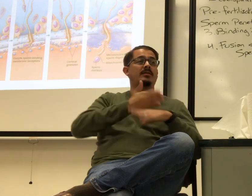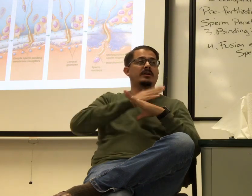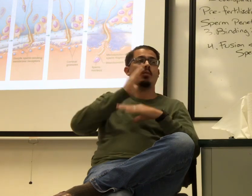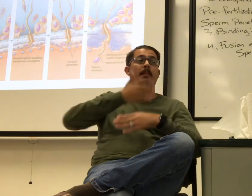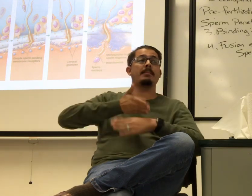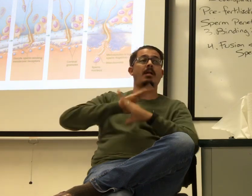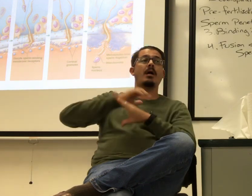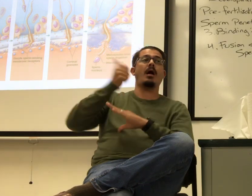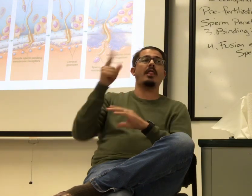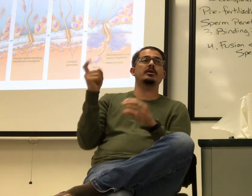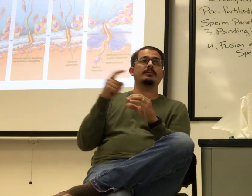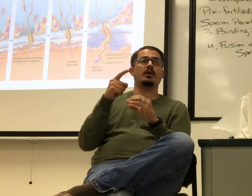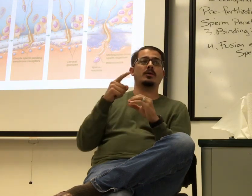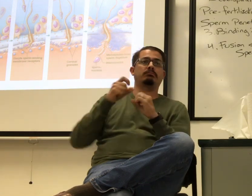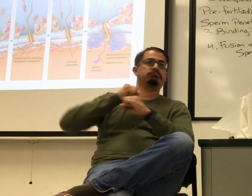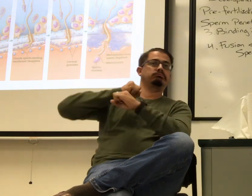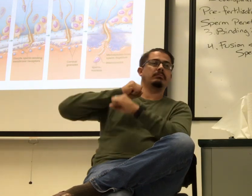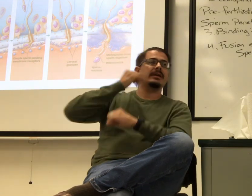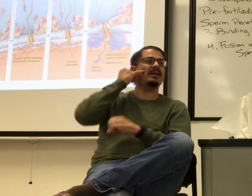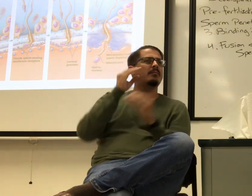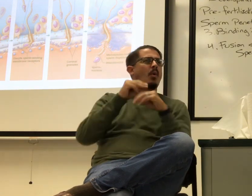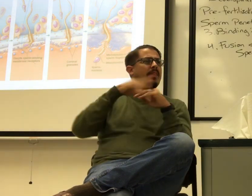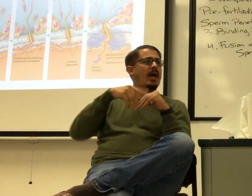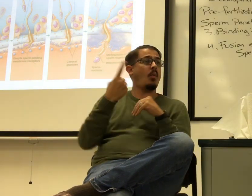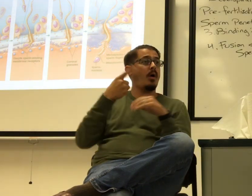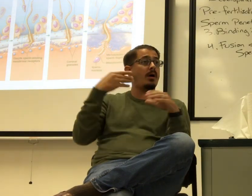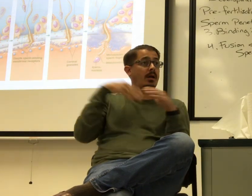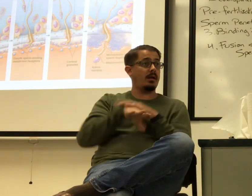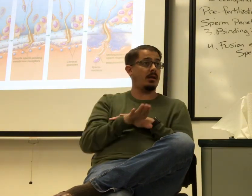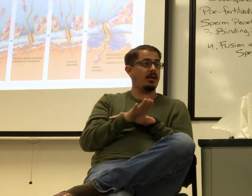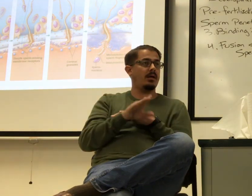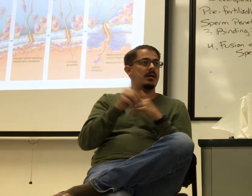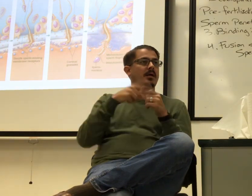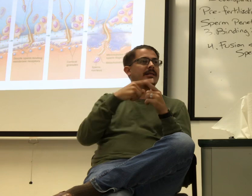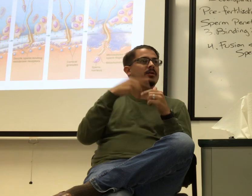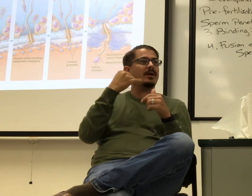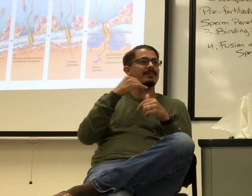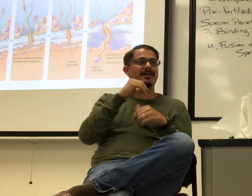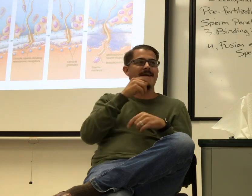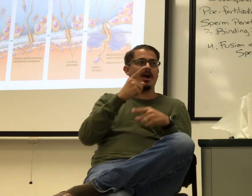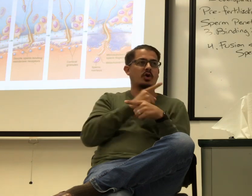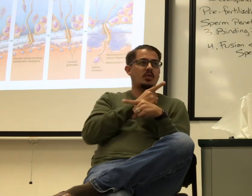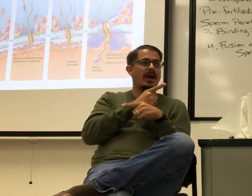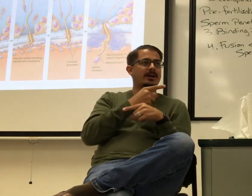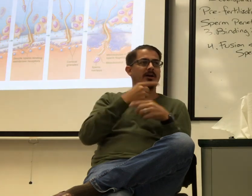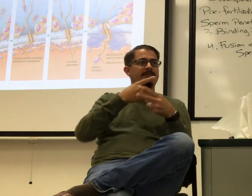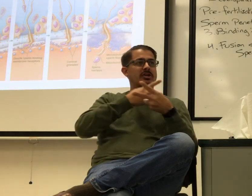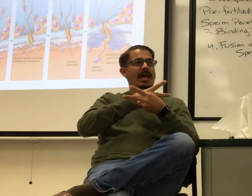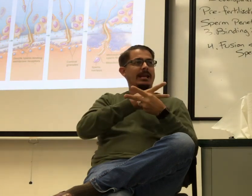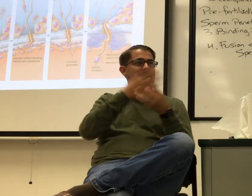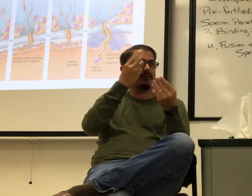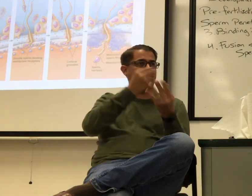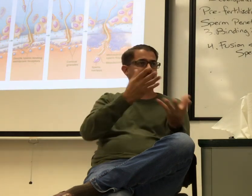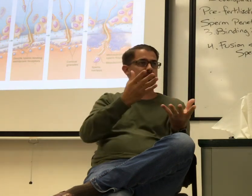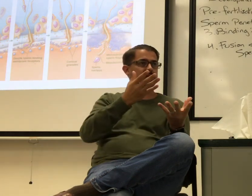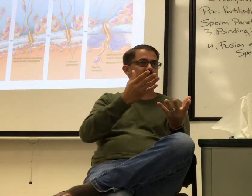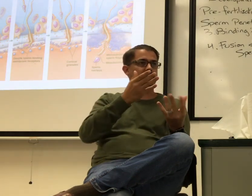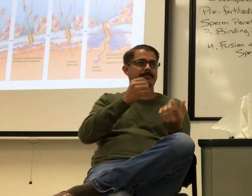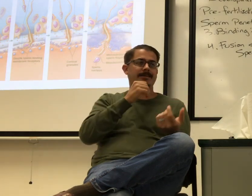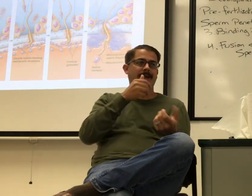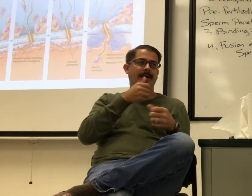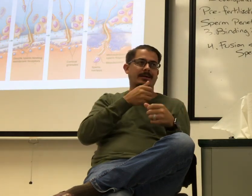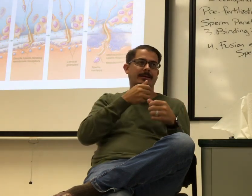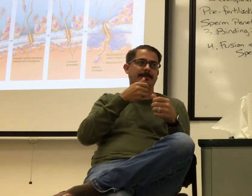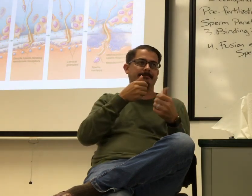sperm out. Because if more than one gets in, and you have the incorrect amount of genetic material, you won't get